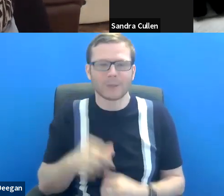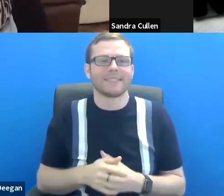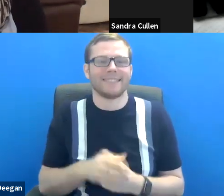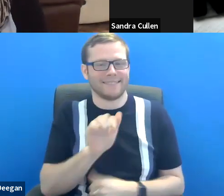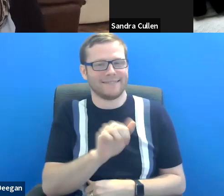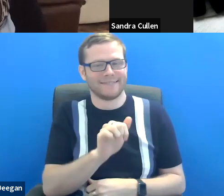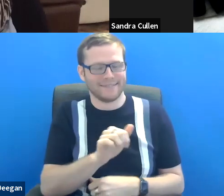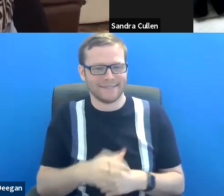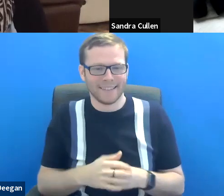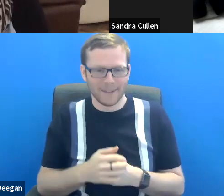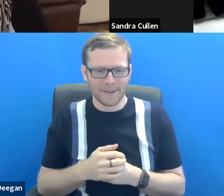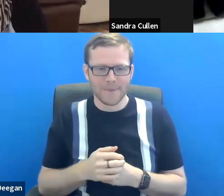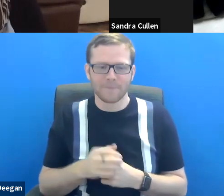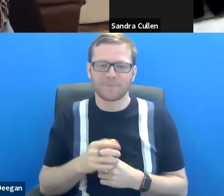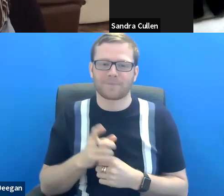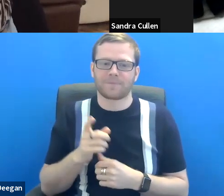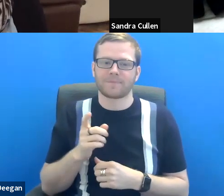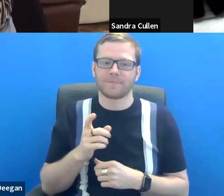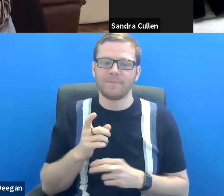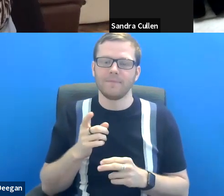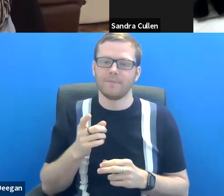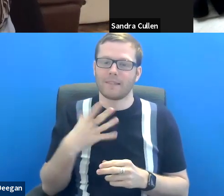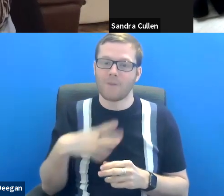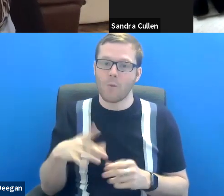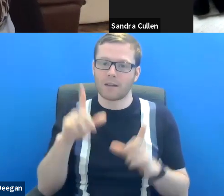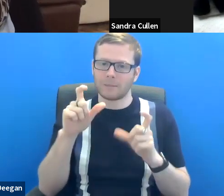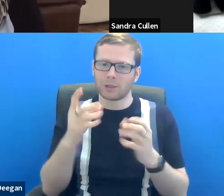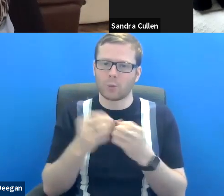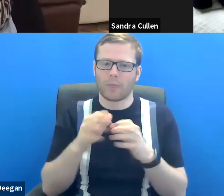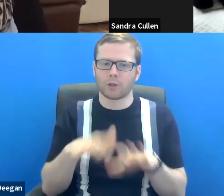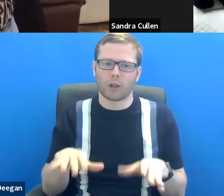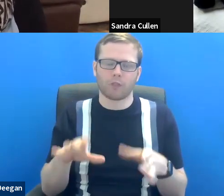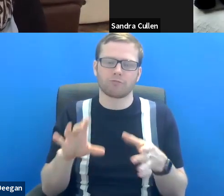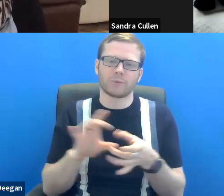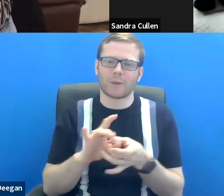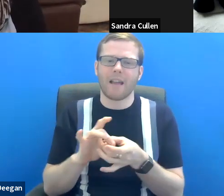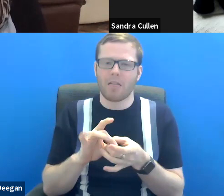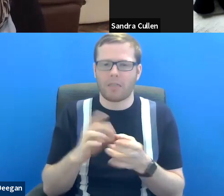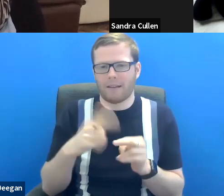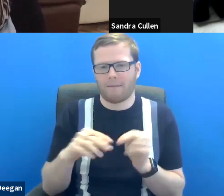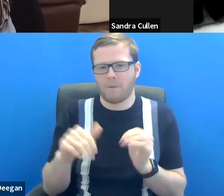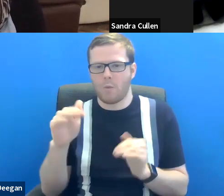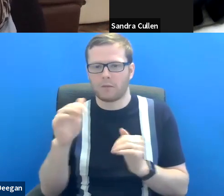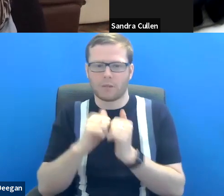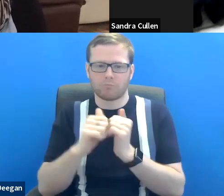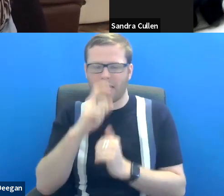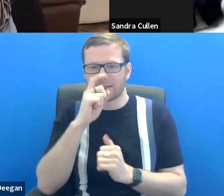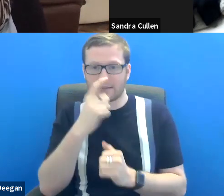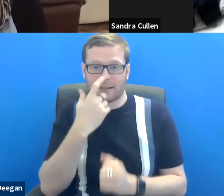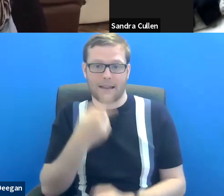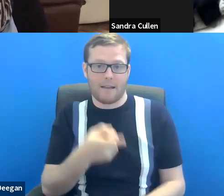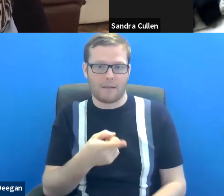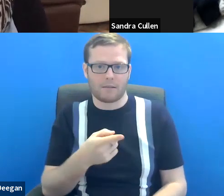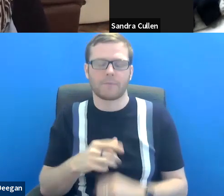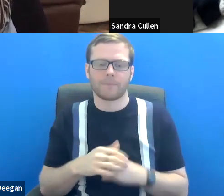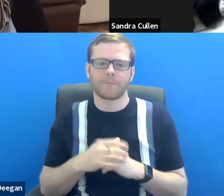Yeah. Easy one to have of your children together if you have all the siblings. Also, one thing